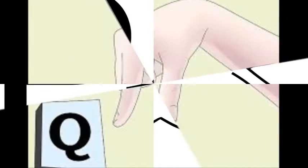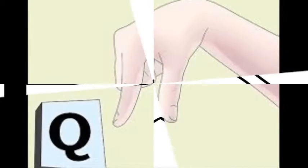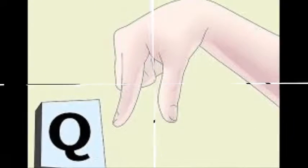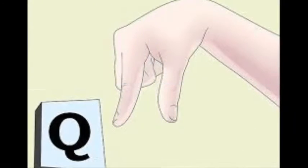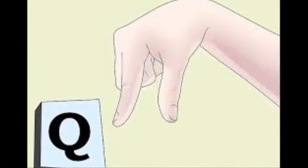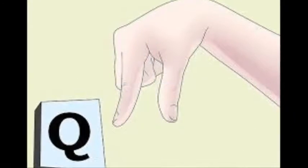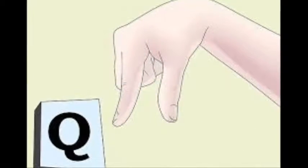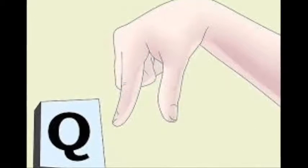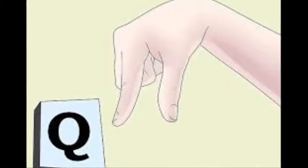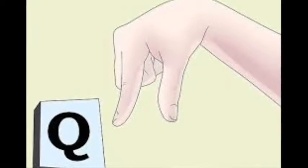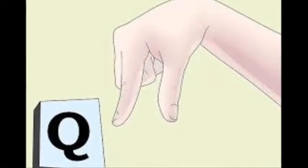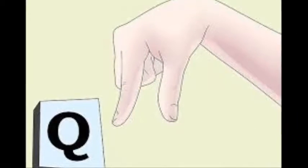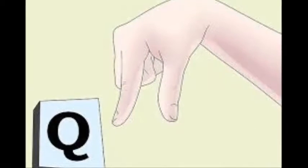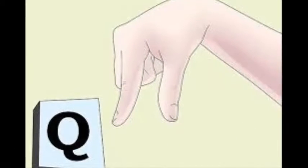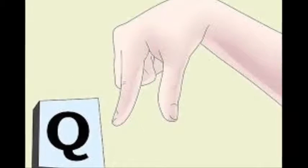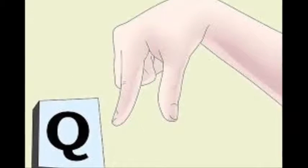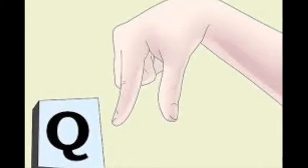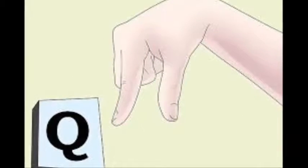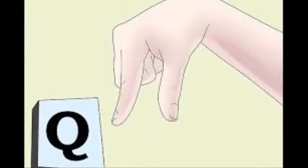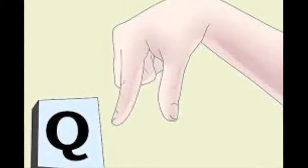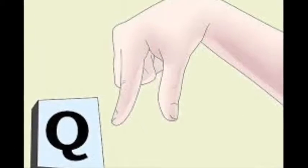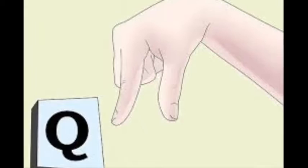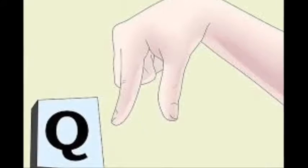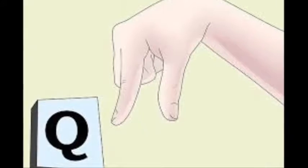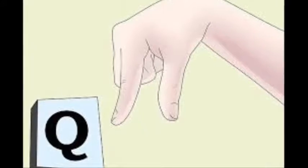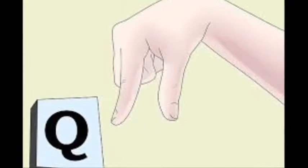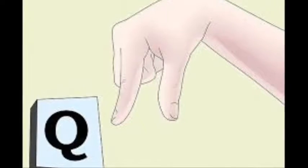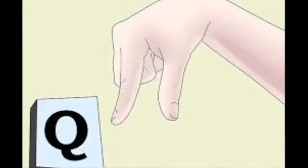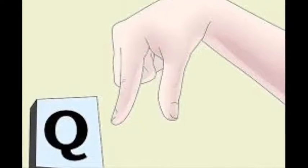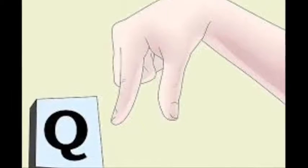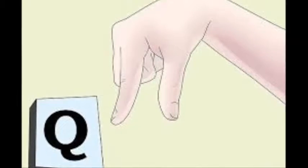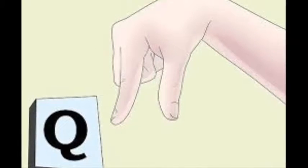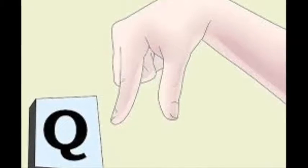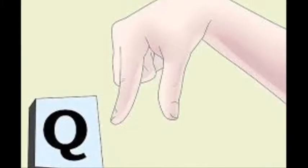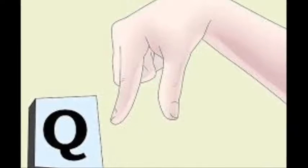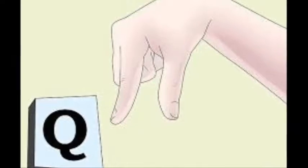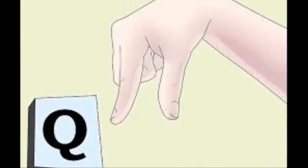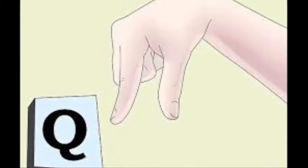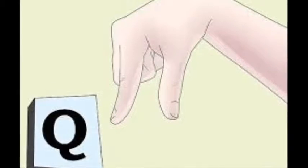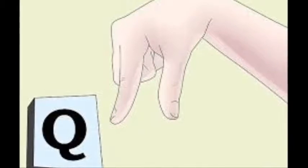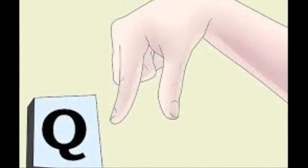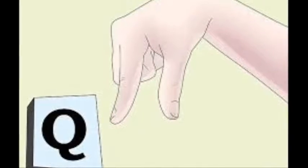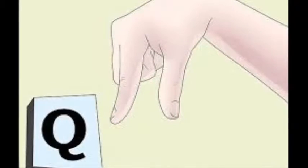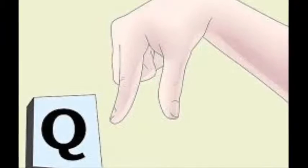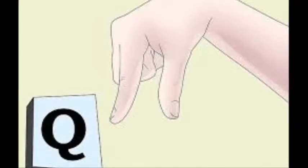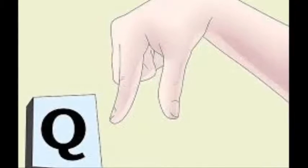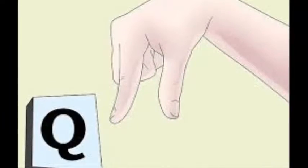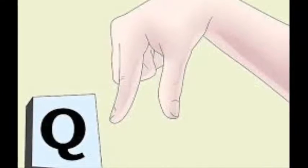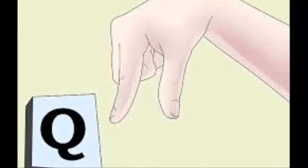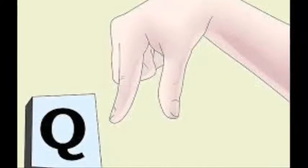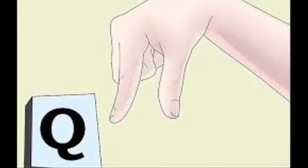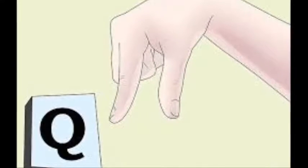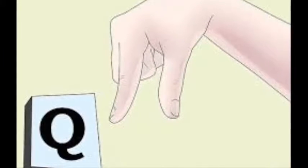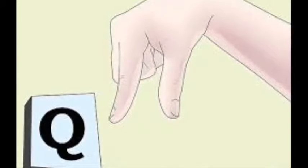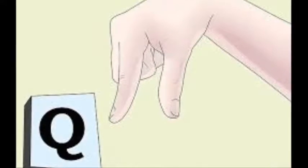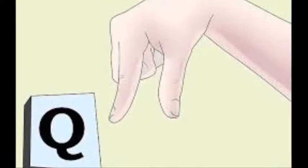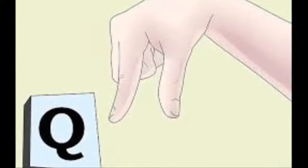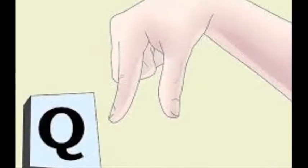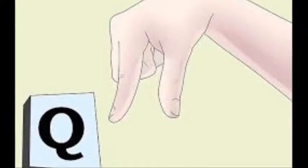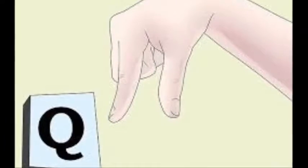V. Macu, en séparate te finger. W. Tout ave, add dans u voir ring finger à le faner